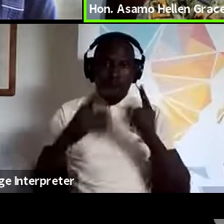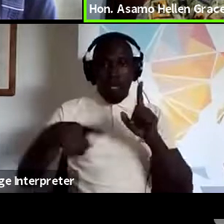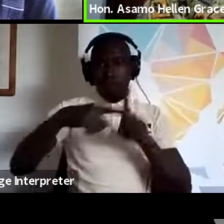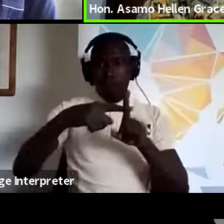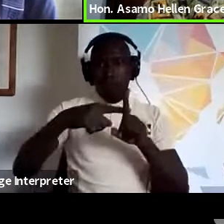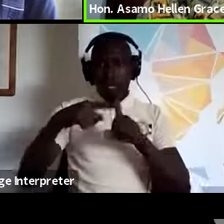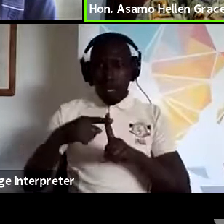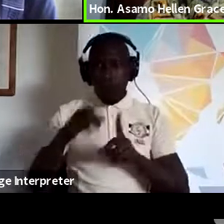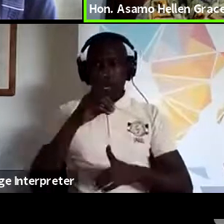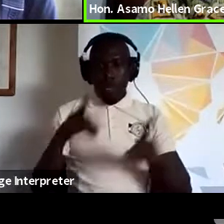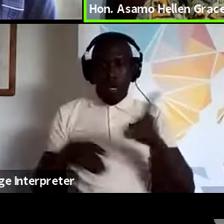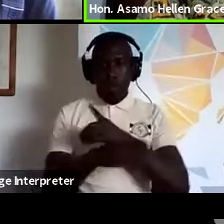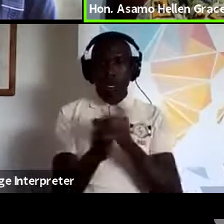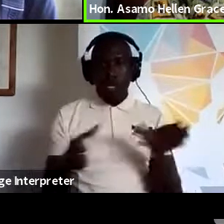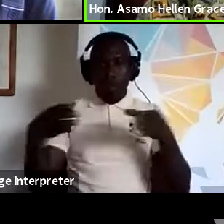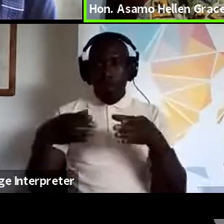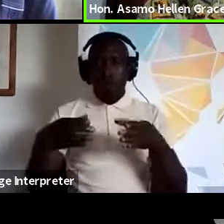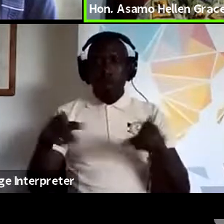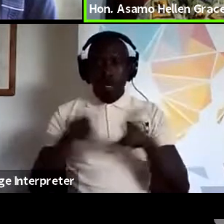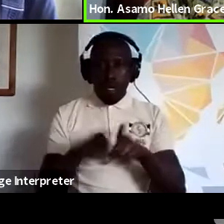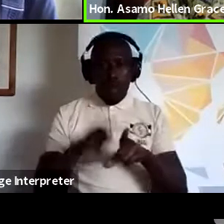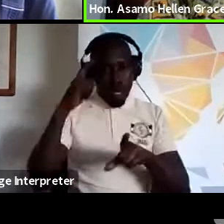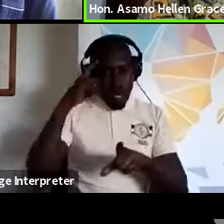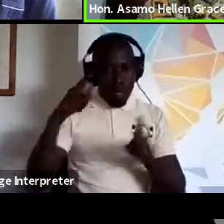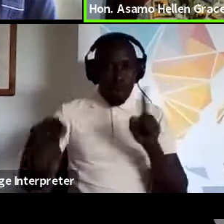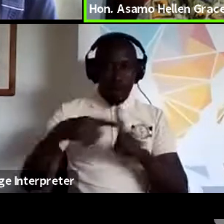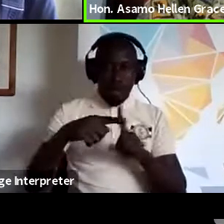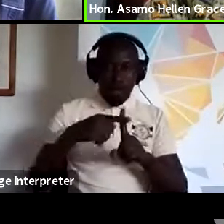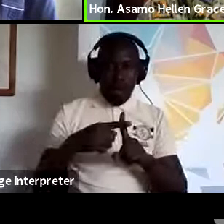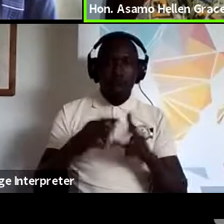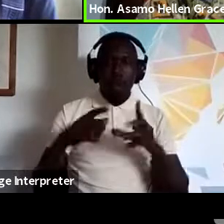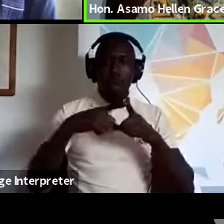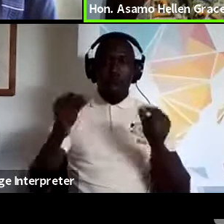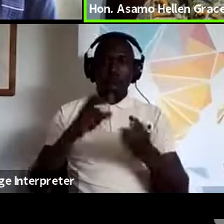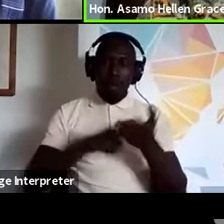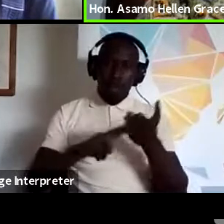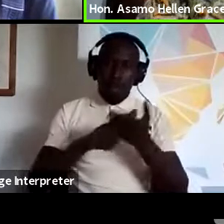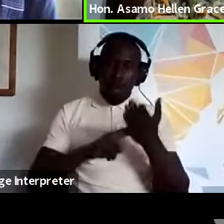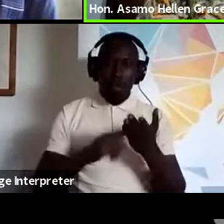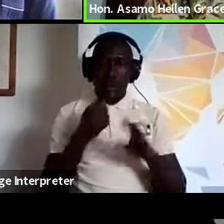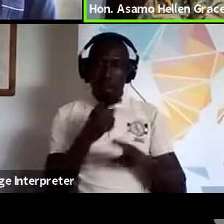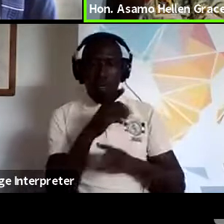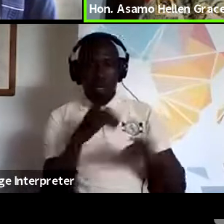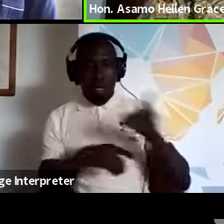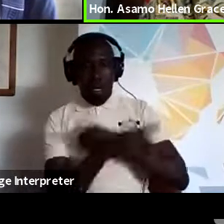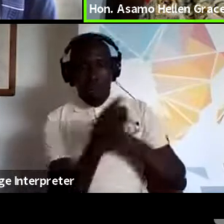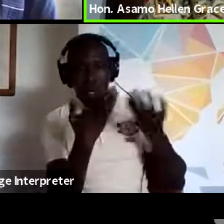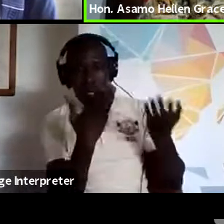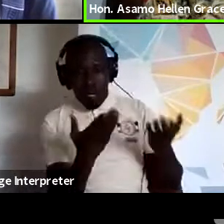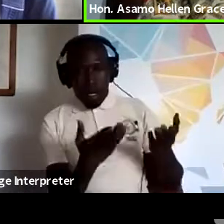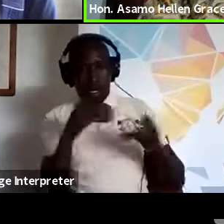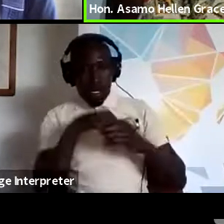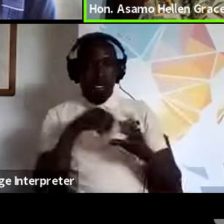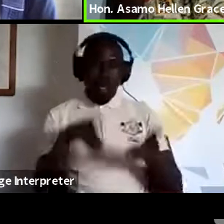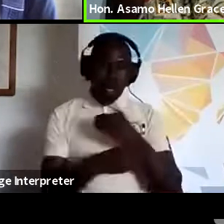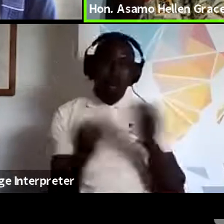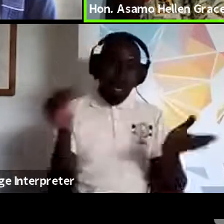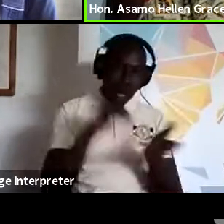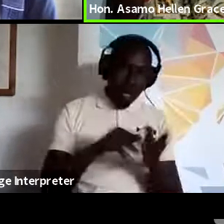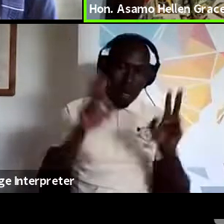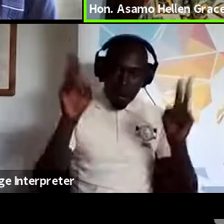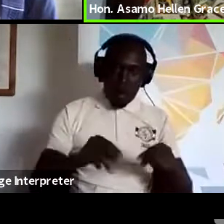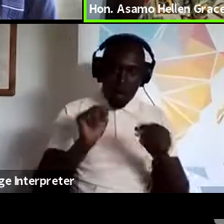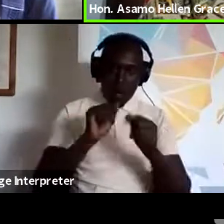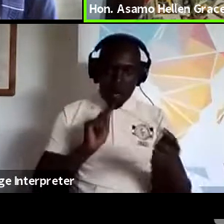in disability. And I think positivity is the word to use, not disability in disability. So it has to